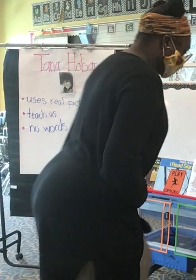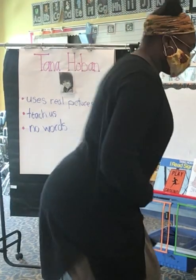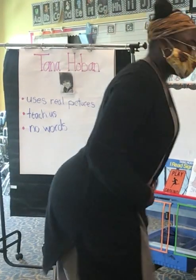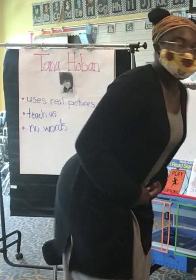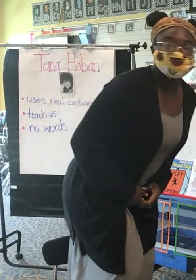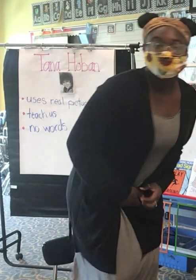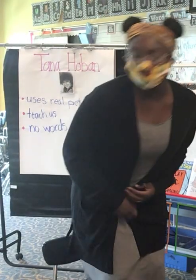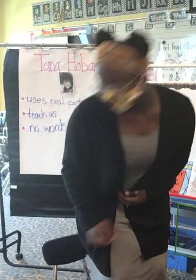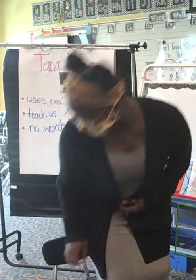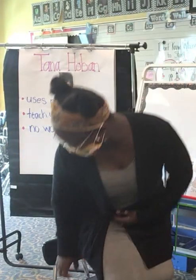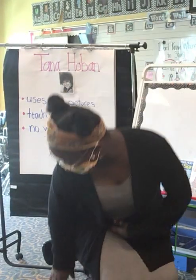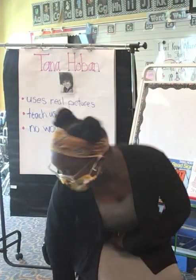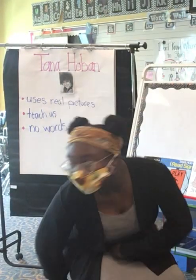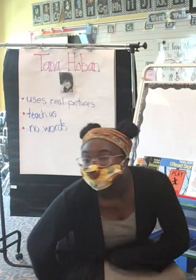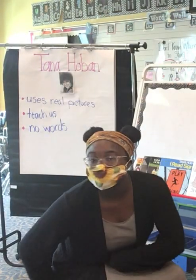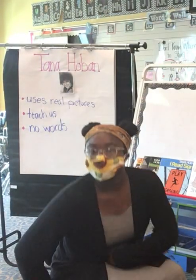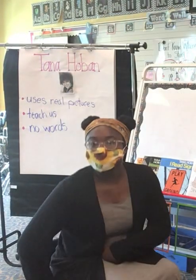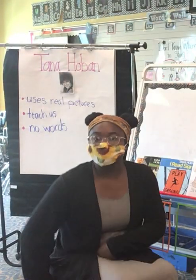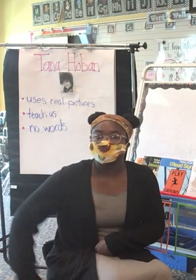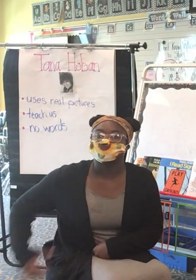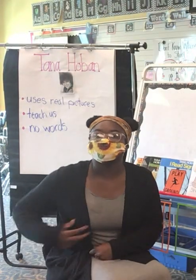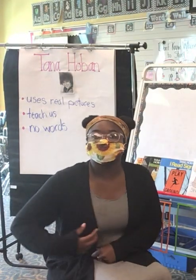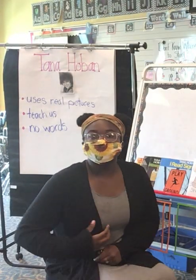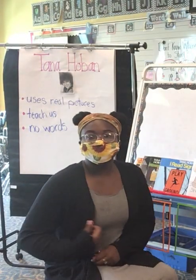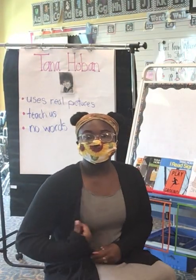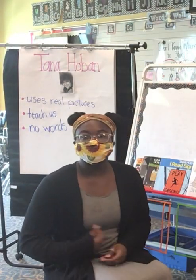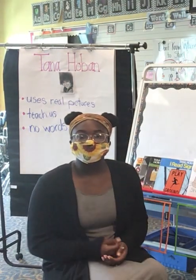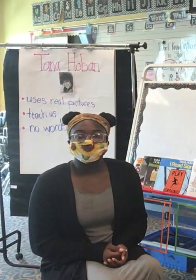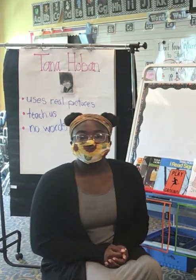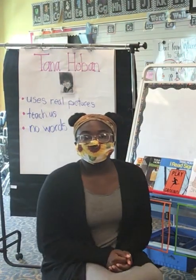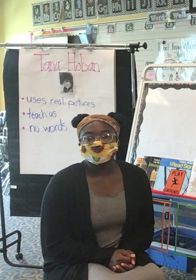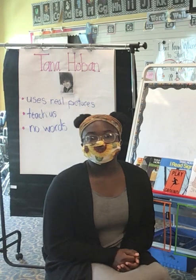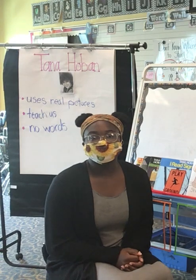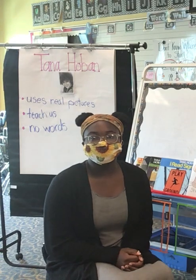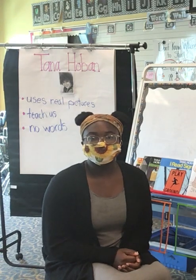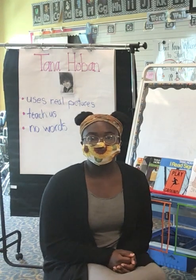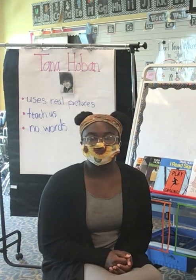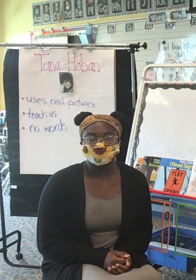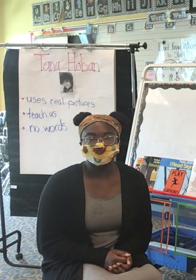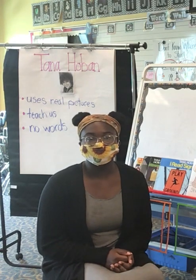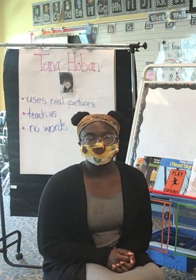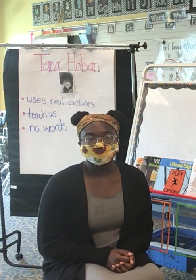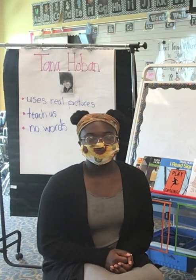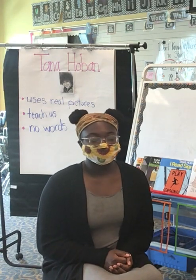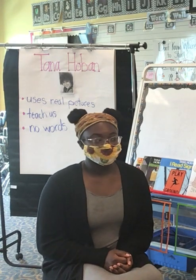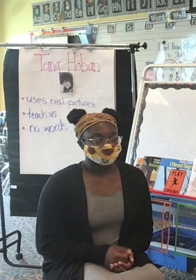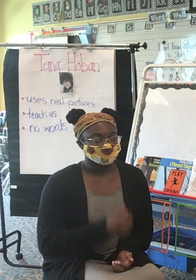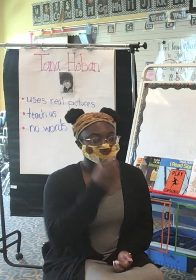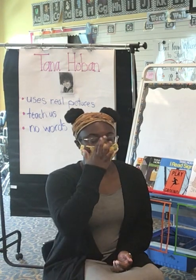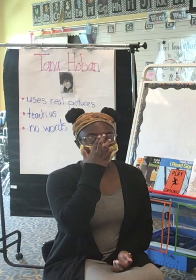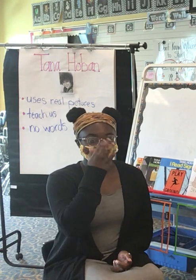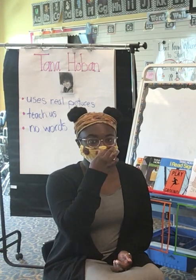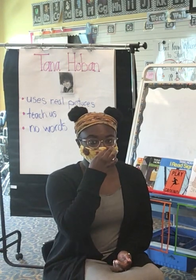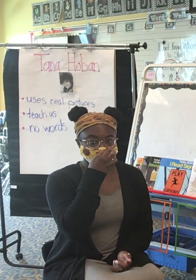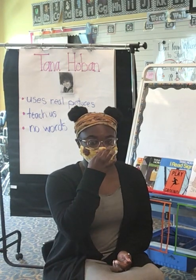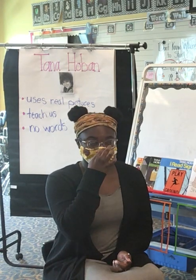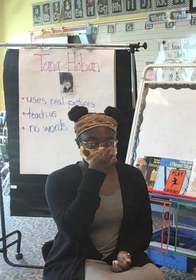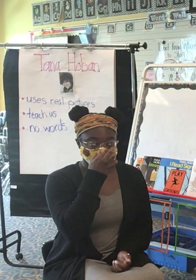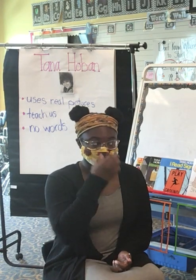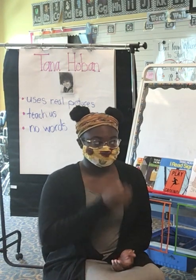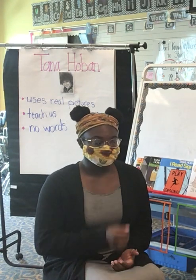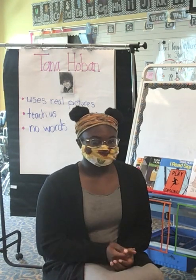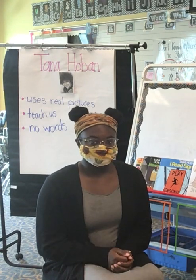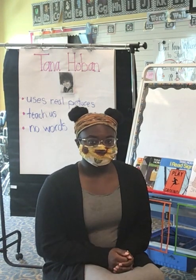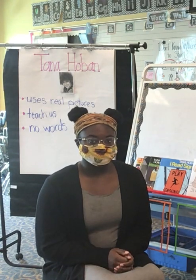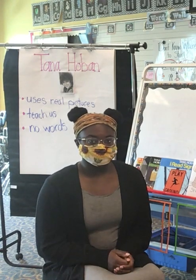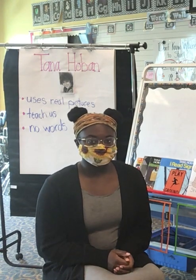boys and girls, Mrs. Lesher here with Mrs. Gardner. I'm going to be the teacher and Mrs. Gardner is going to be the student. So whatever